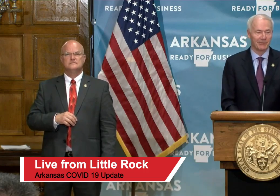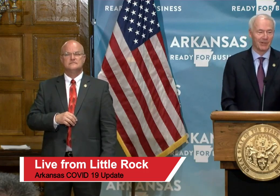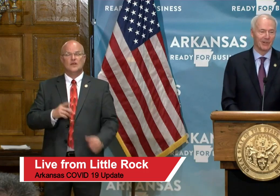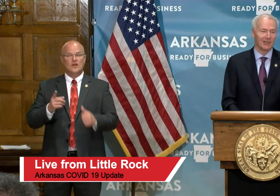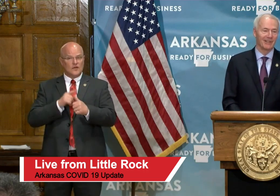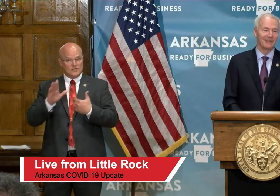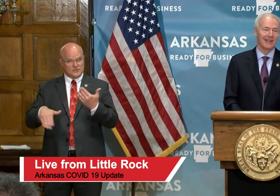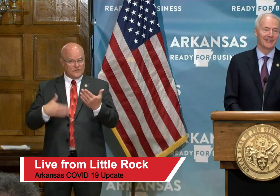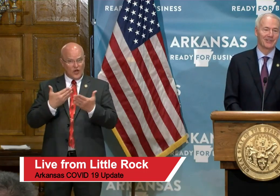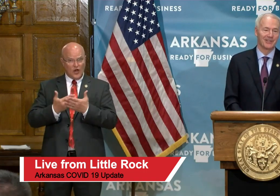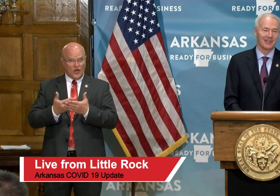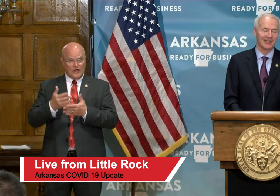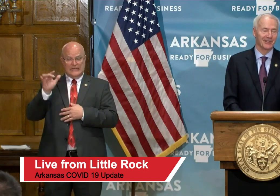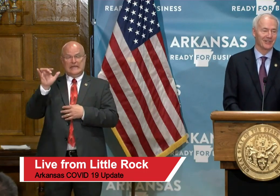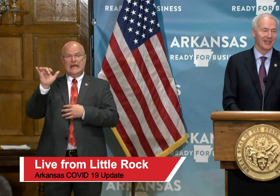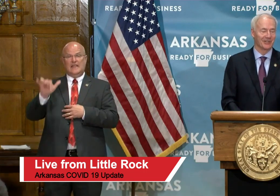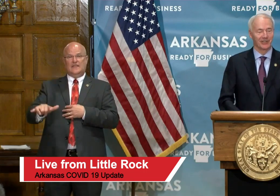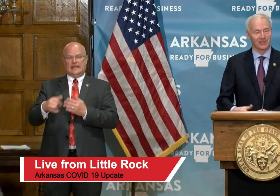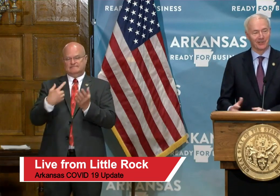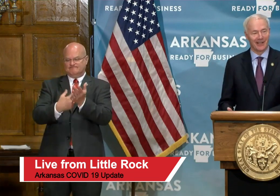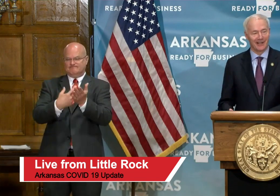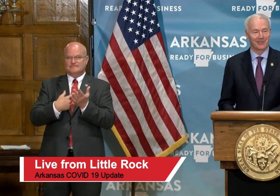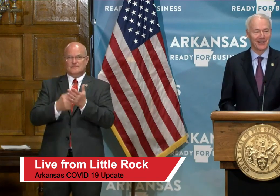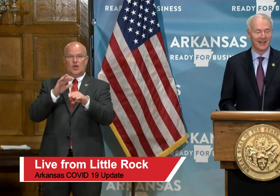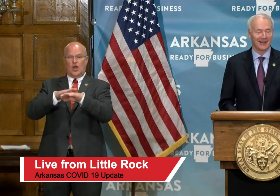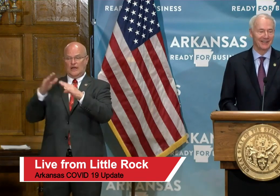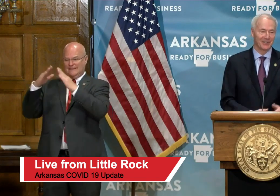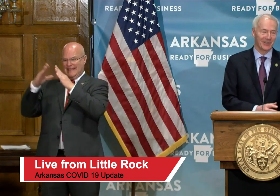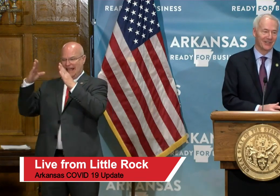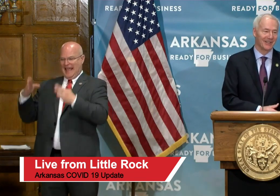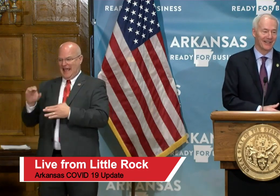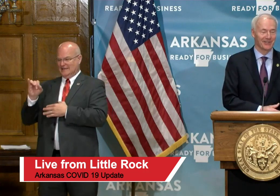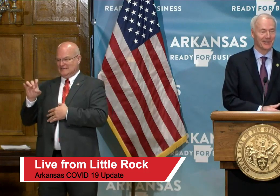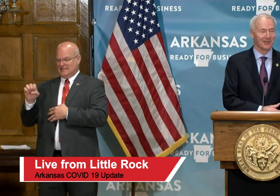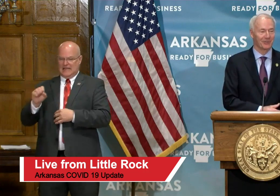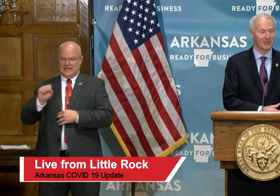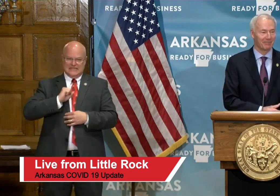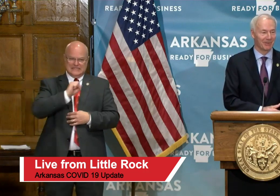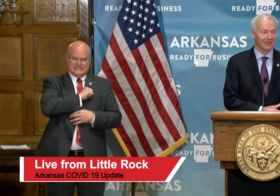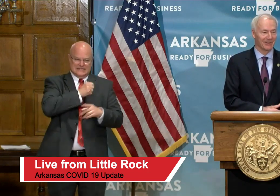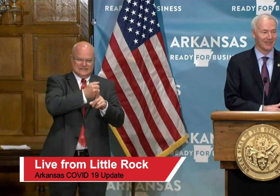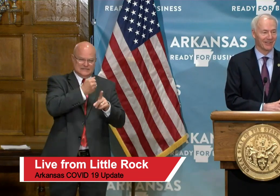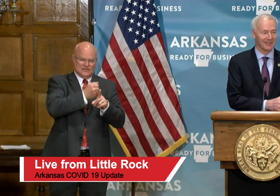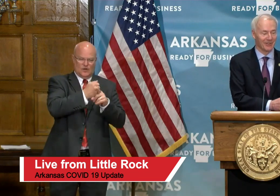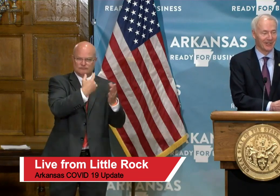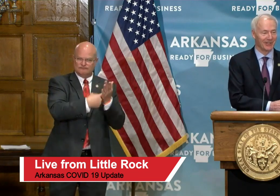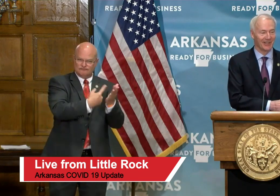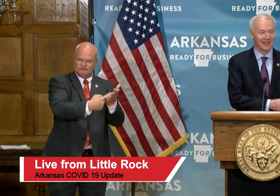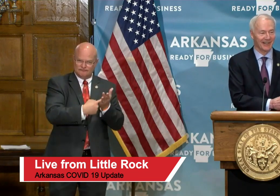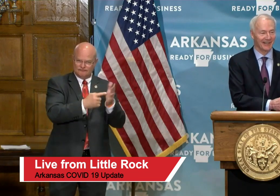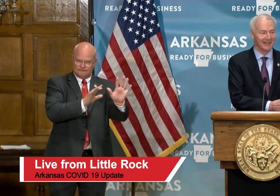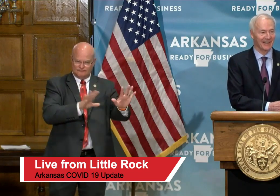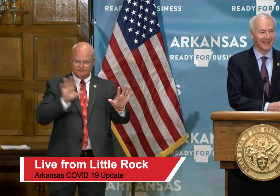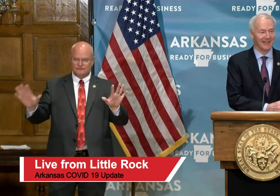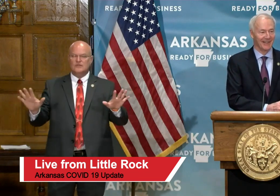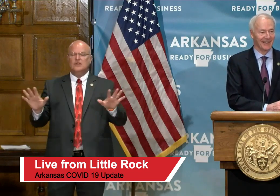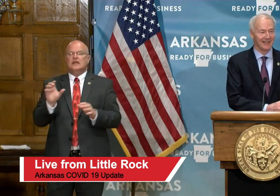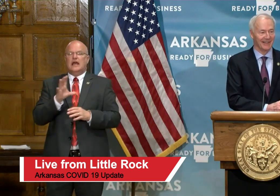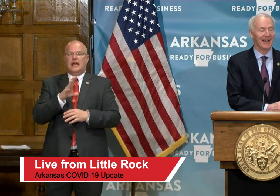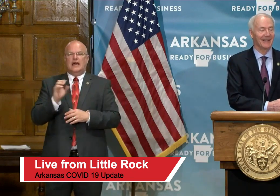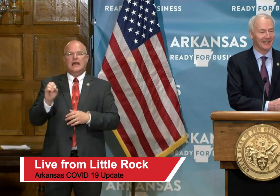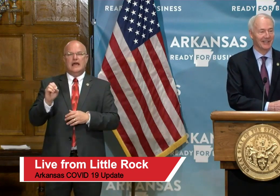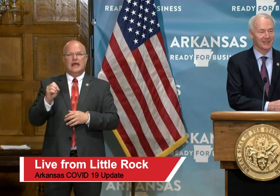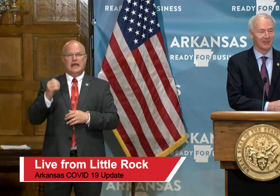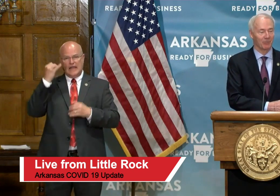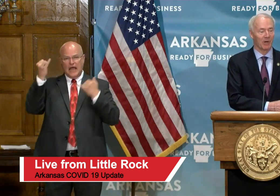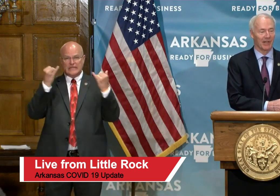Well, first of all, that's in discussions on the House side. The Senate has their own separate agenda